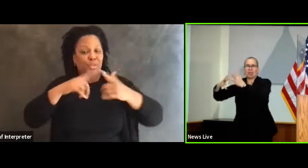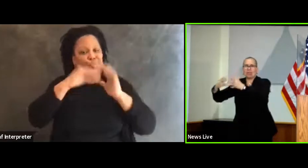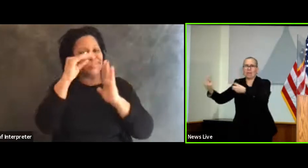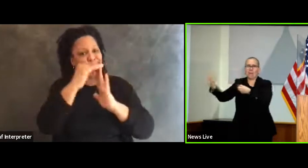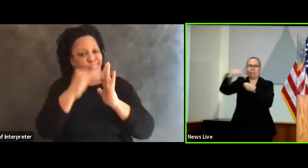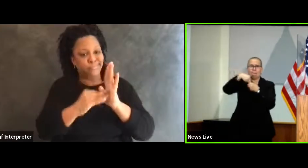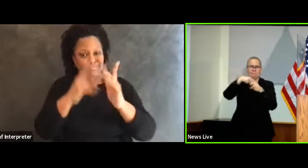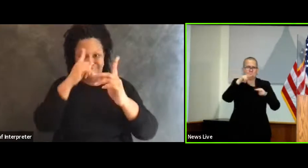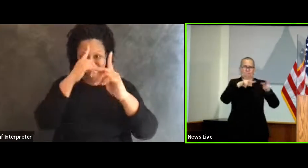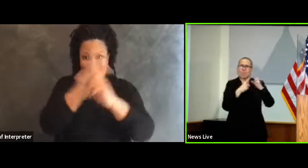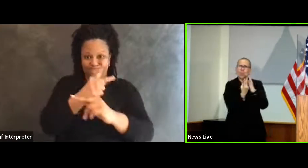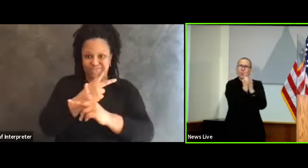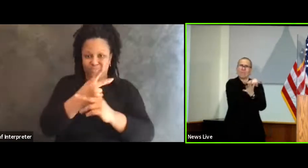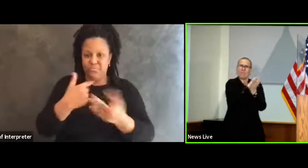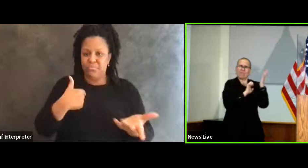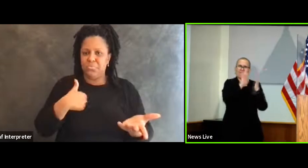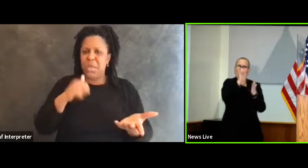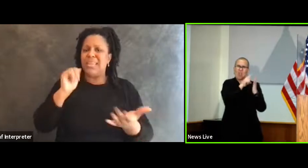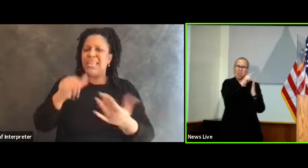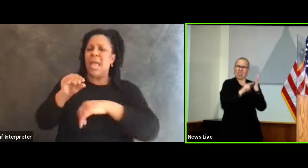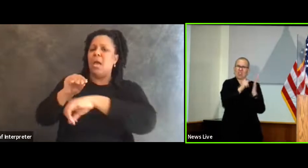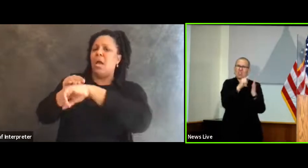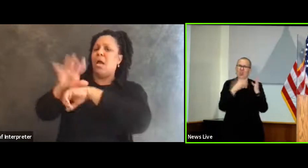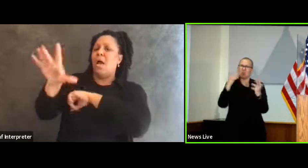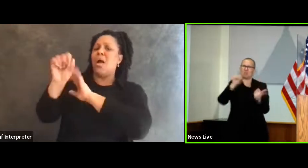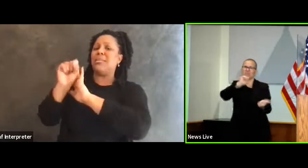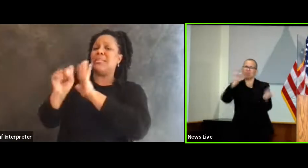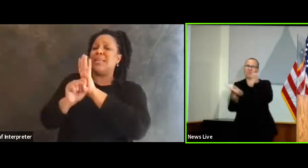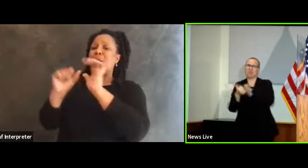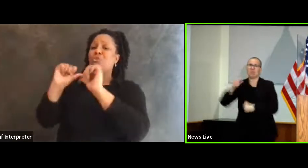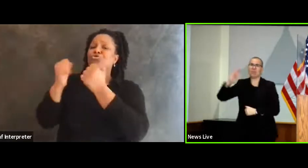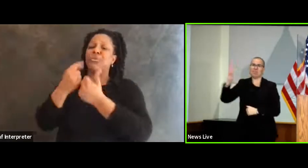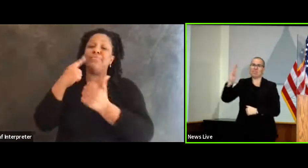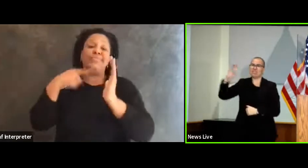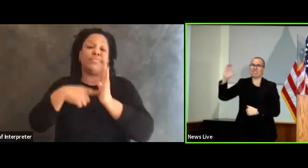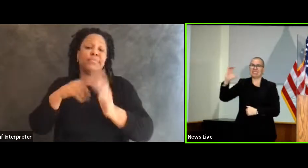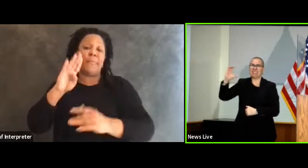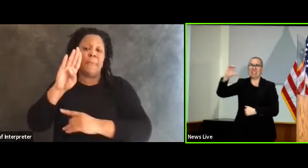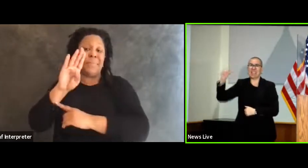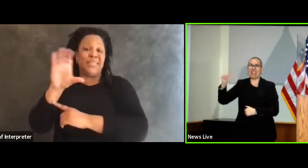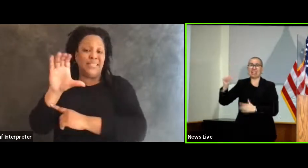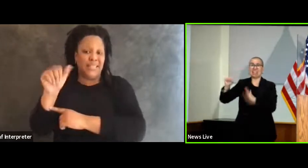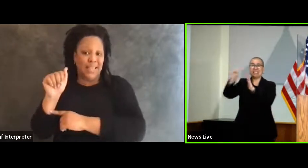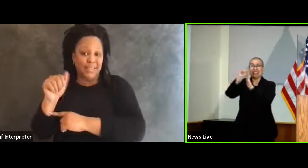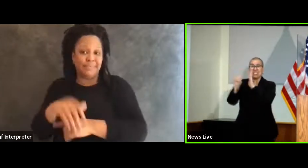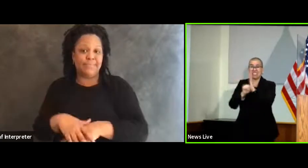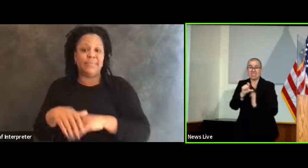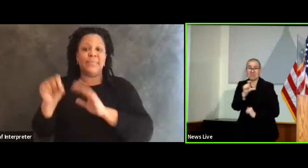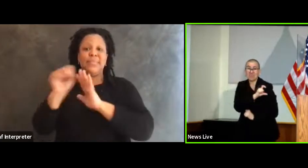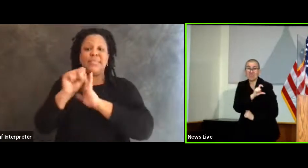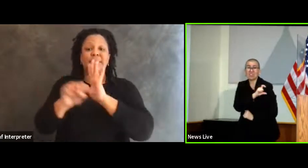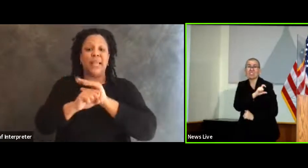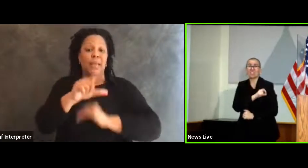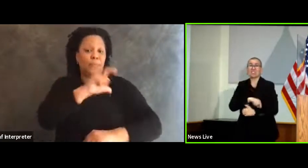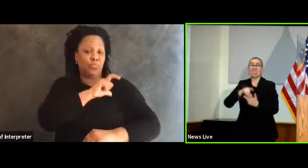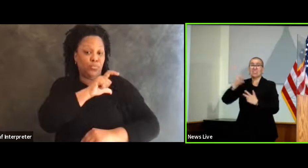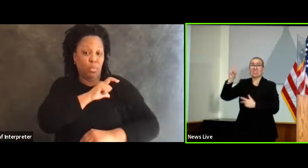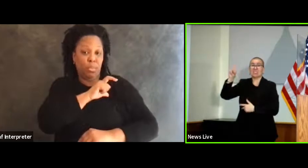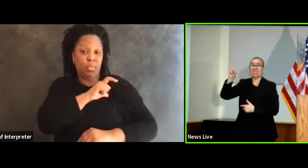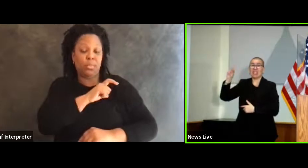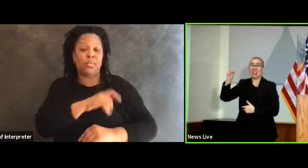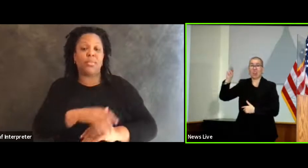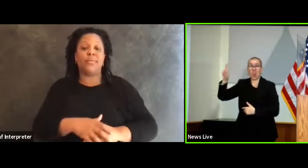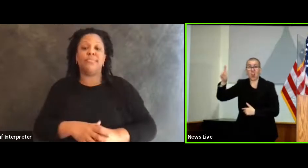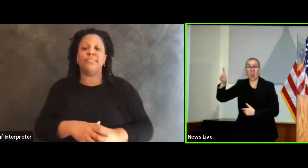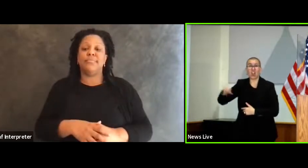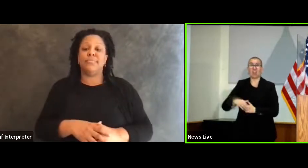over state agencies like BCA, State Patrol, DNR, National Guard, but we wanted to extend further out. What